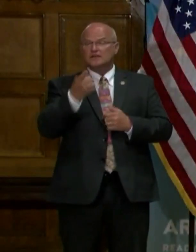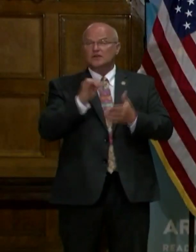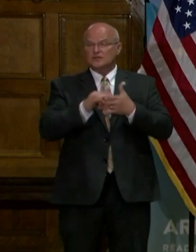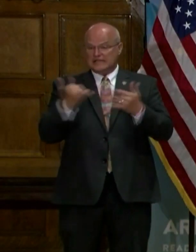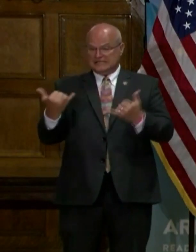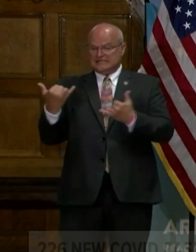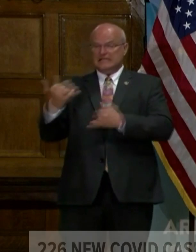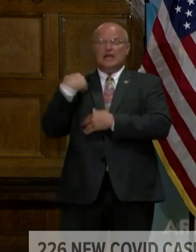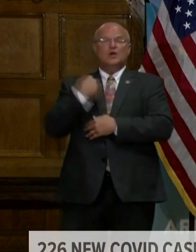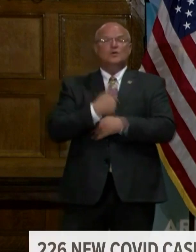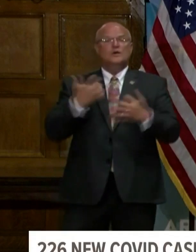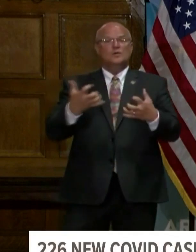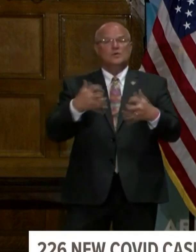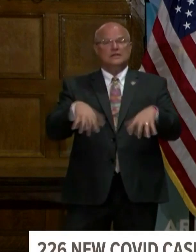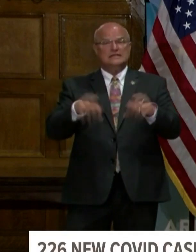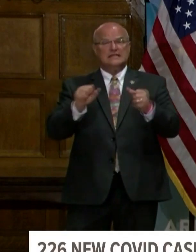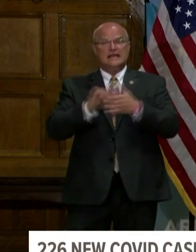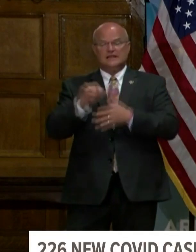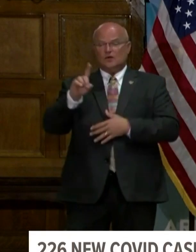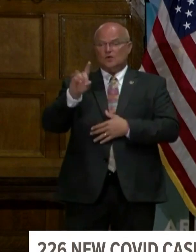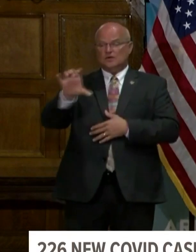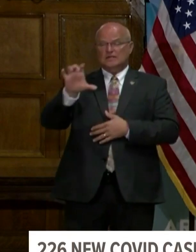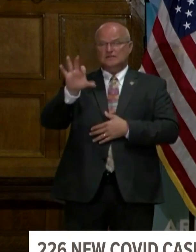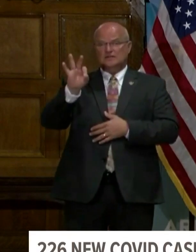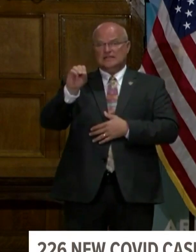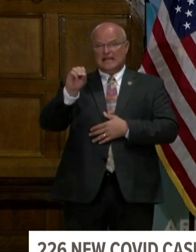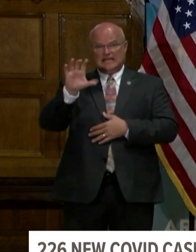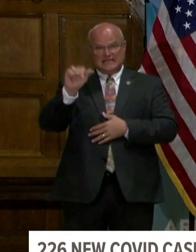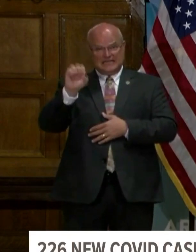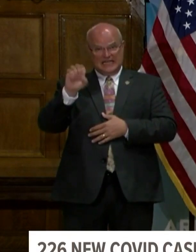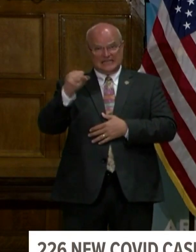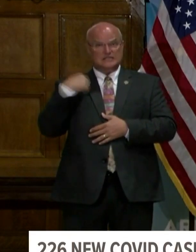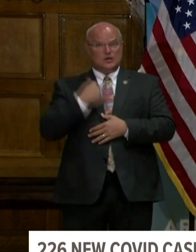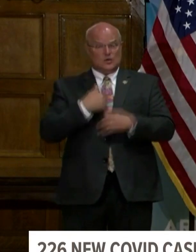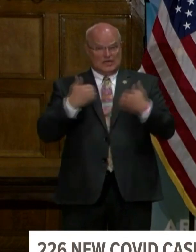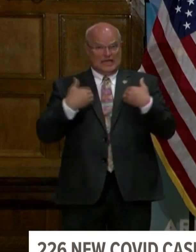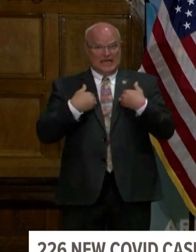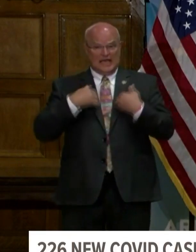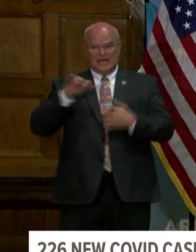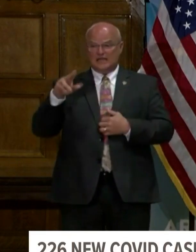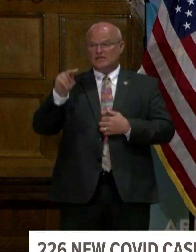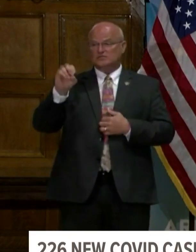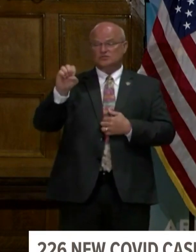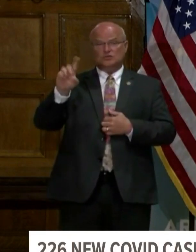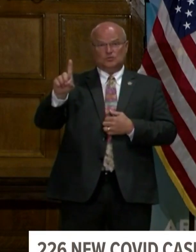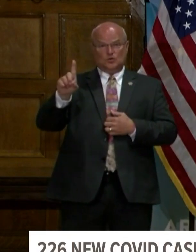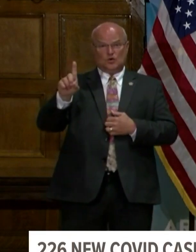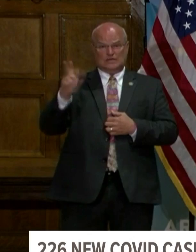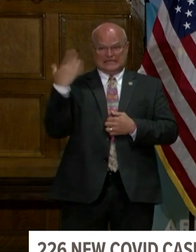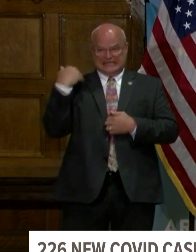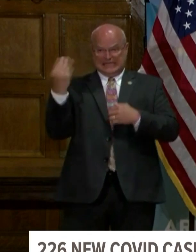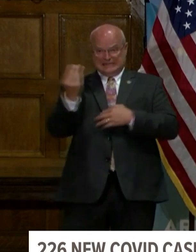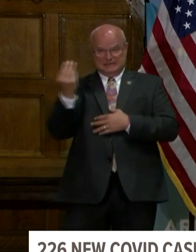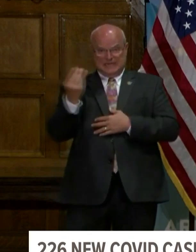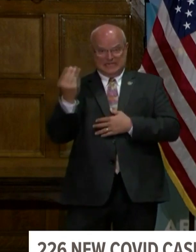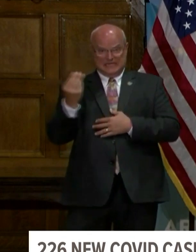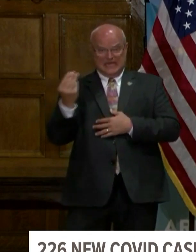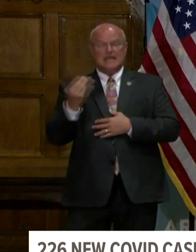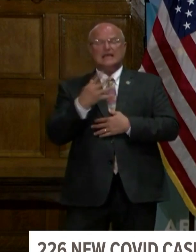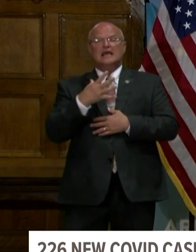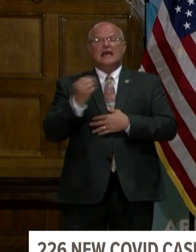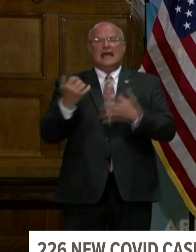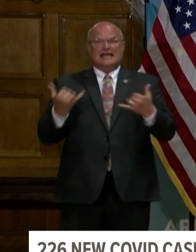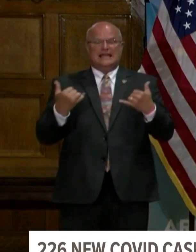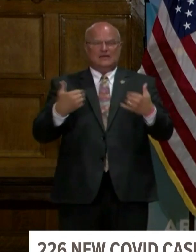that today we wanted to take the 190 cases that we had on June 1, which was last Monday, and